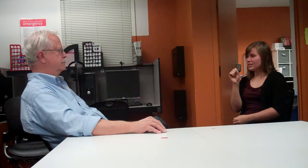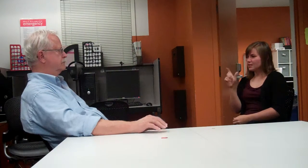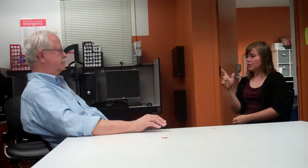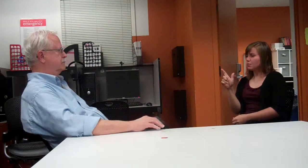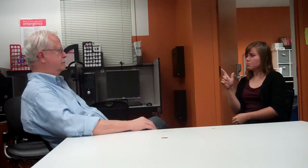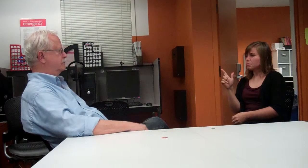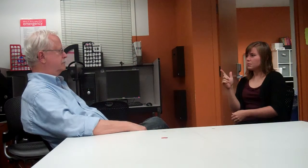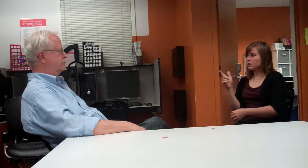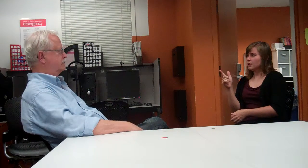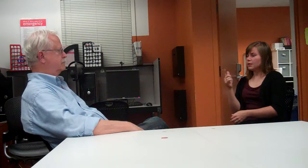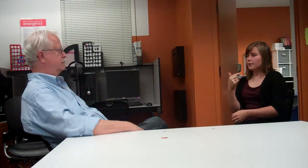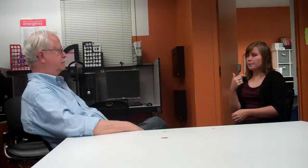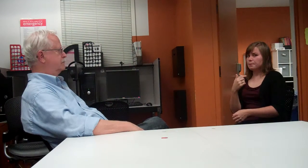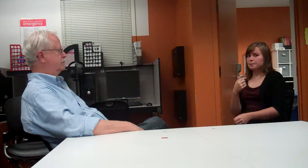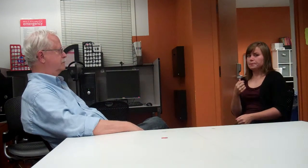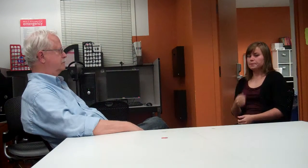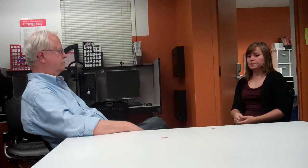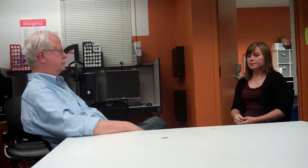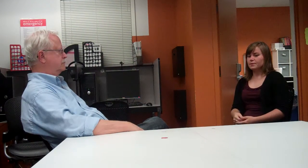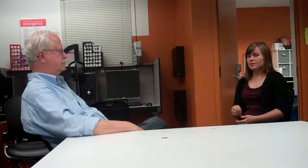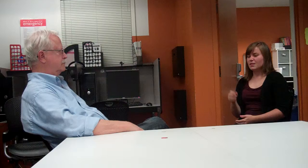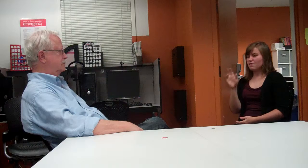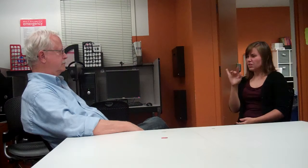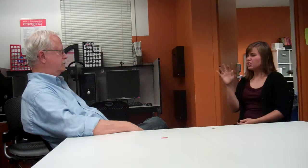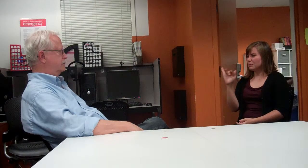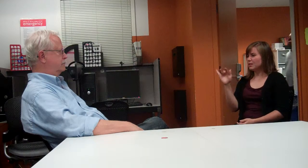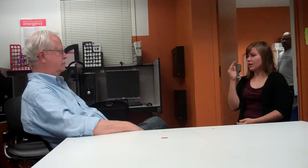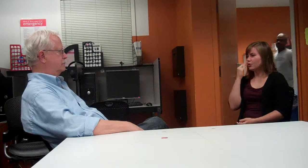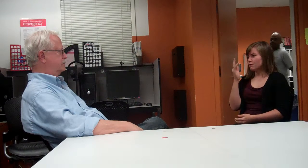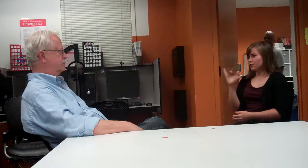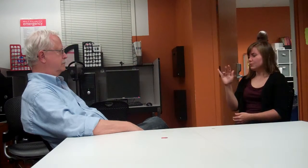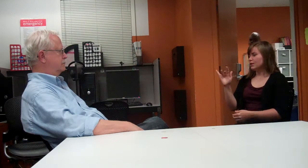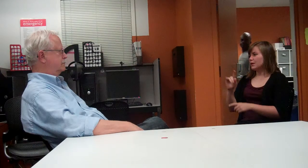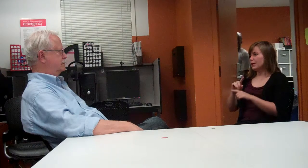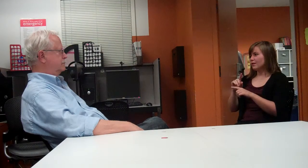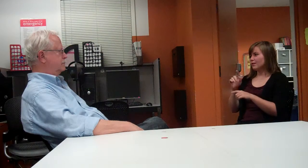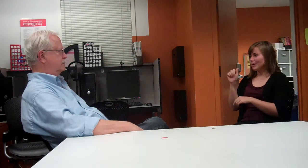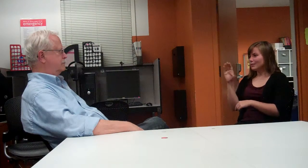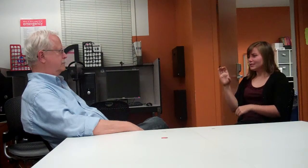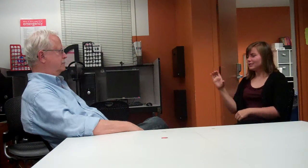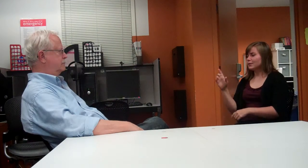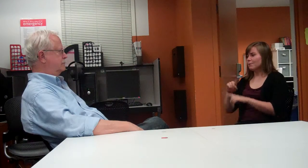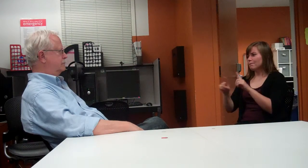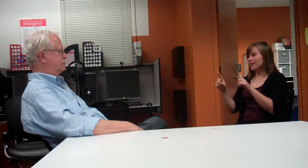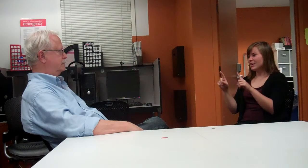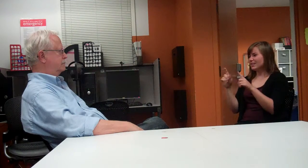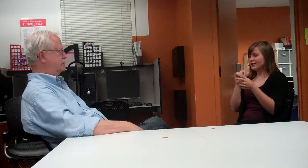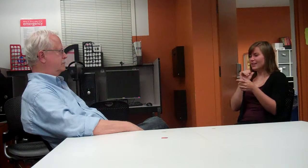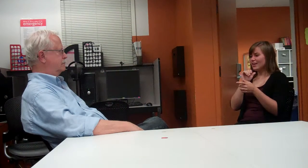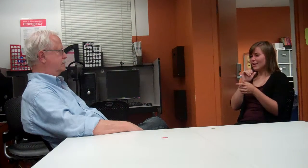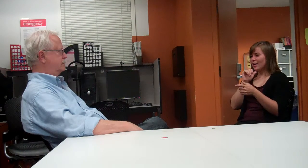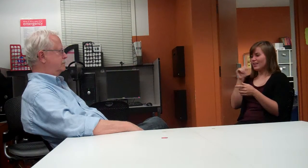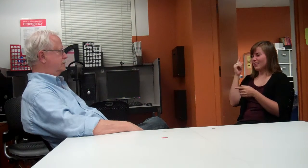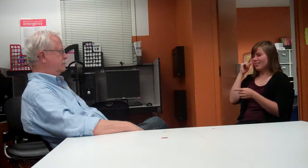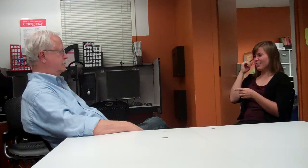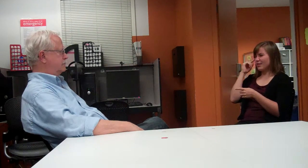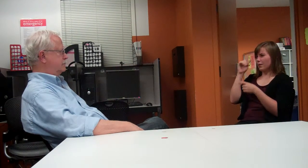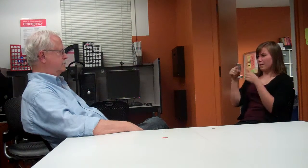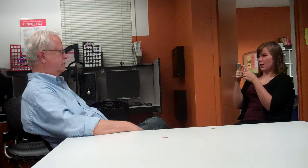just finger spelling really. I knew the alphabet, but I didn't really think of it as a career. I always thought it'd be